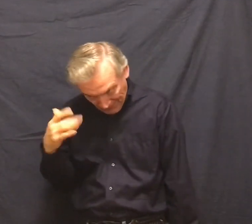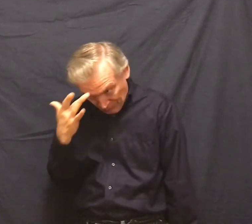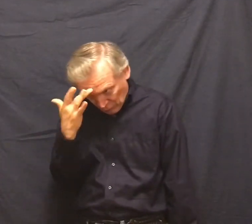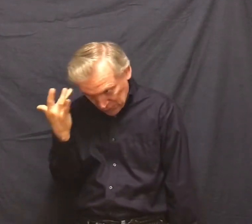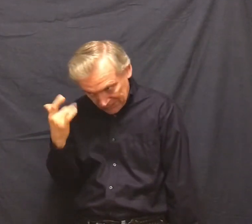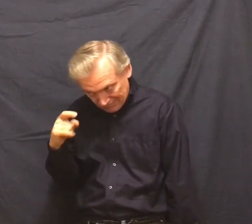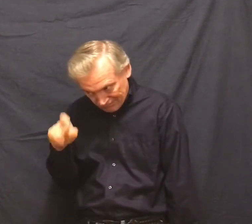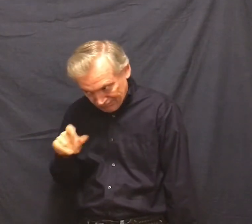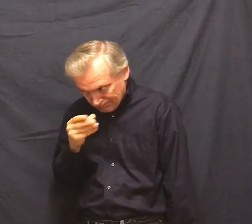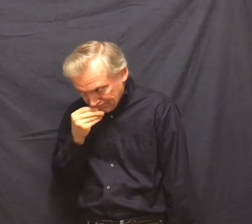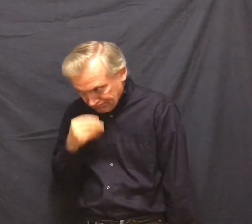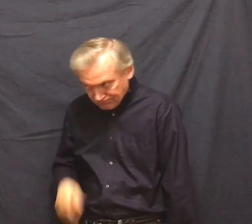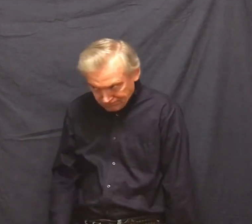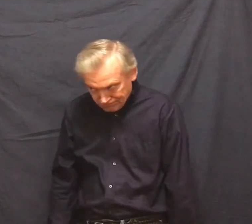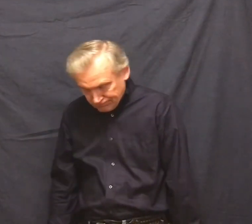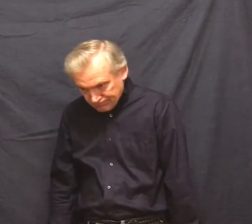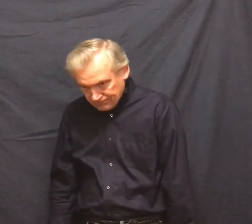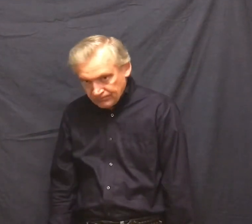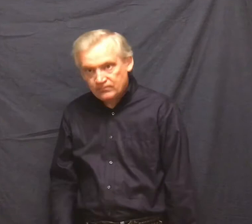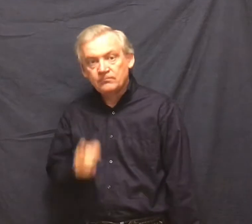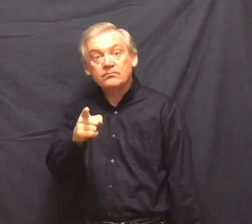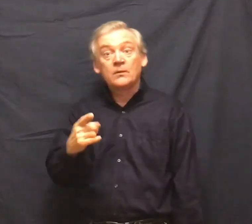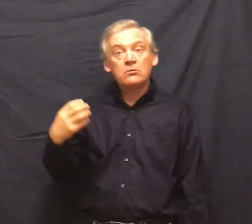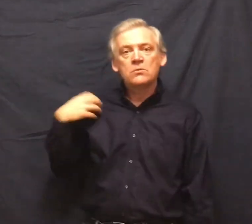The boss said suddenly, "Listen, Small."